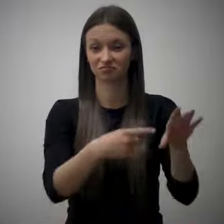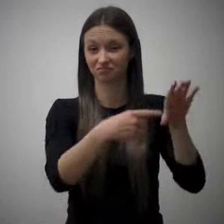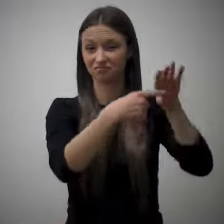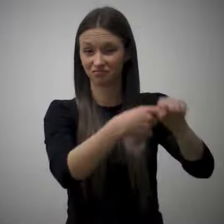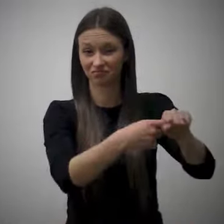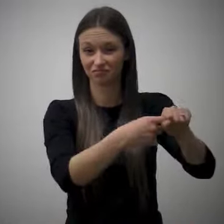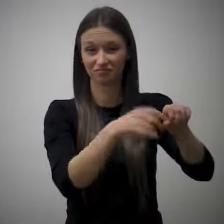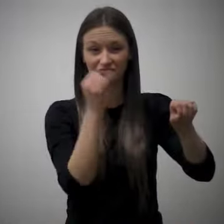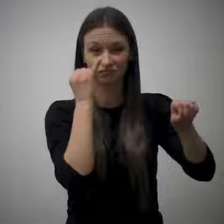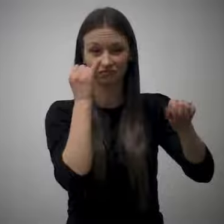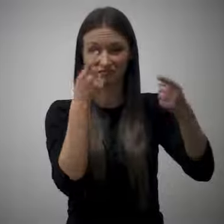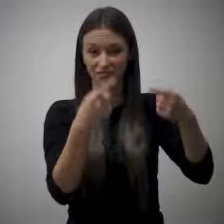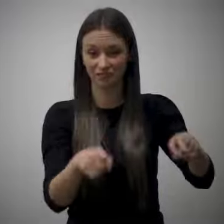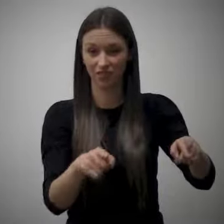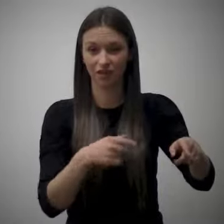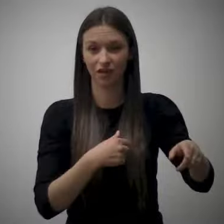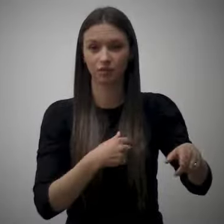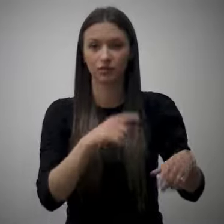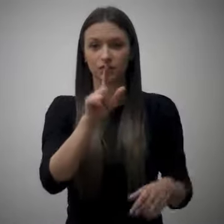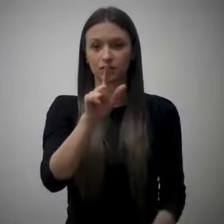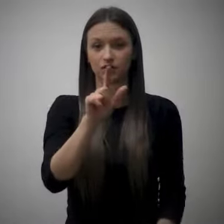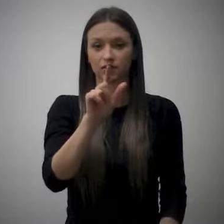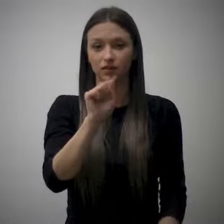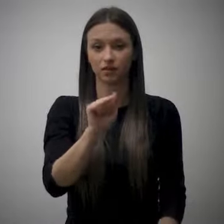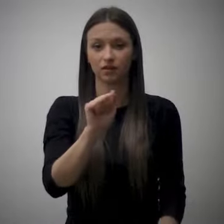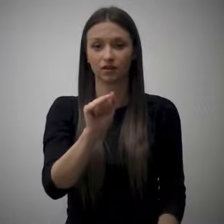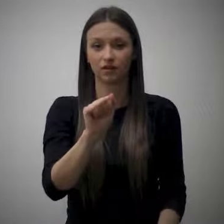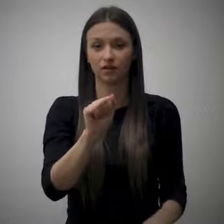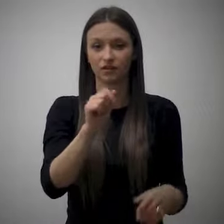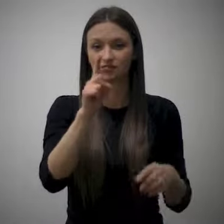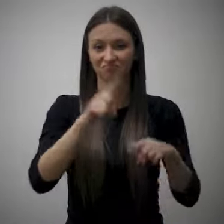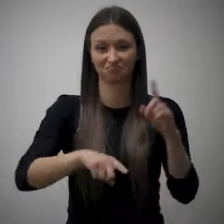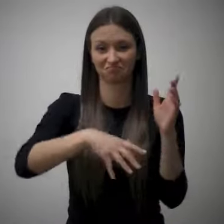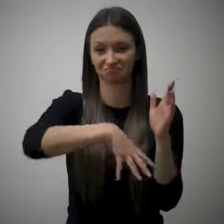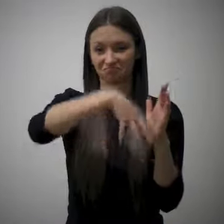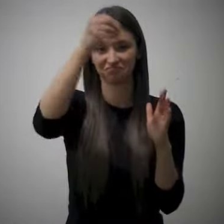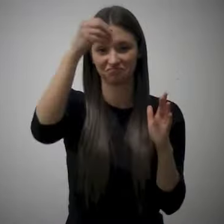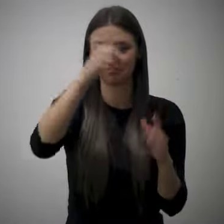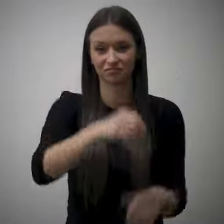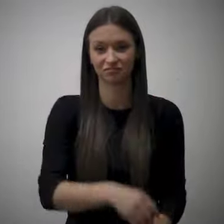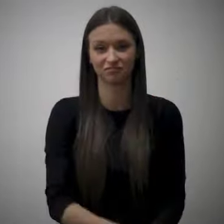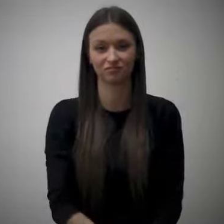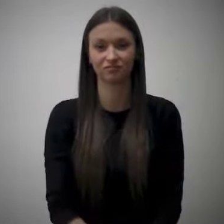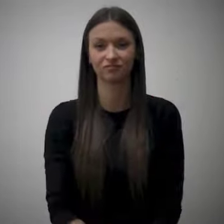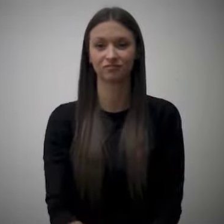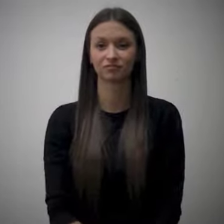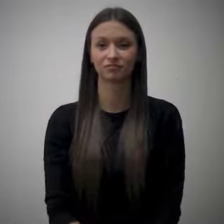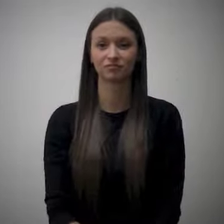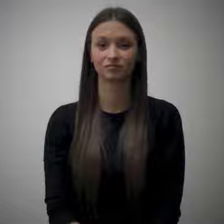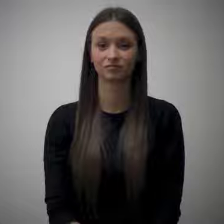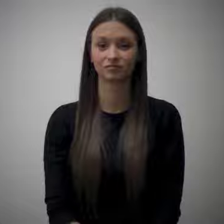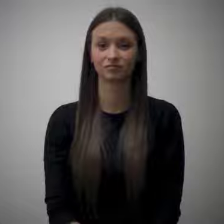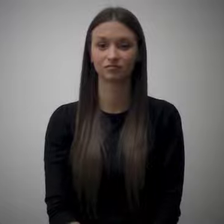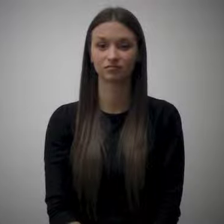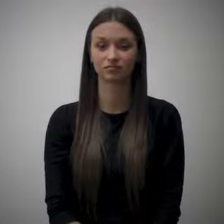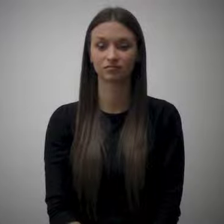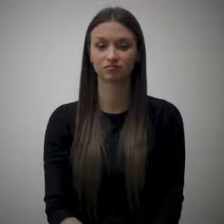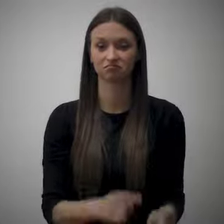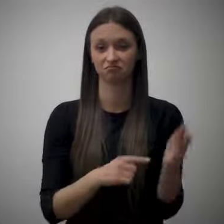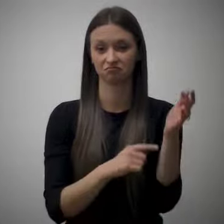in turn, blocks the natural washing away of lactic acid fluids. The waste